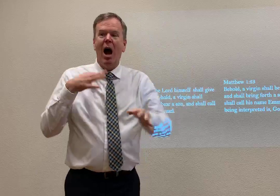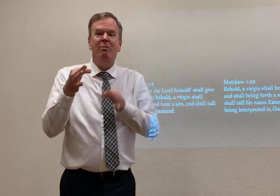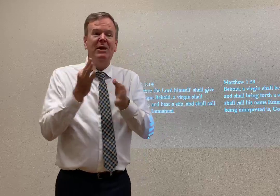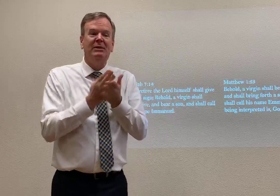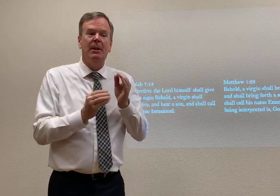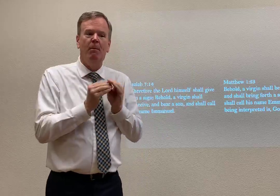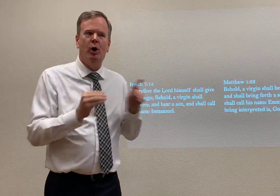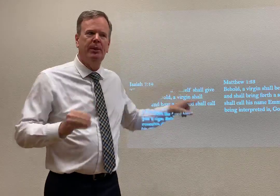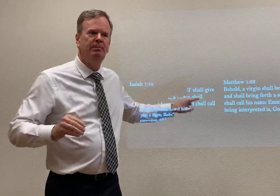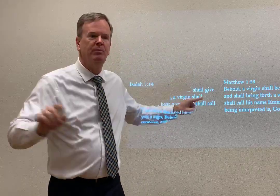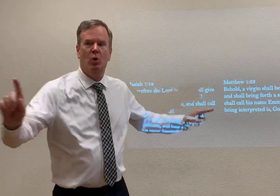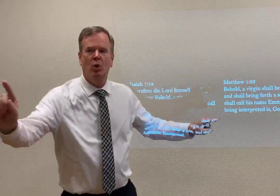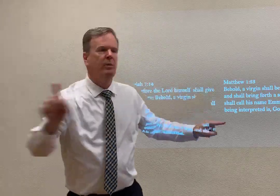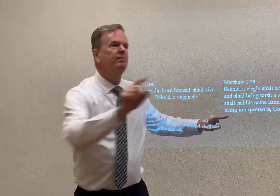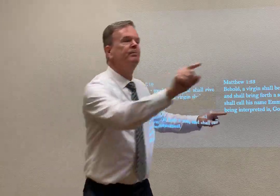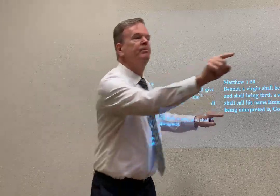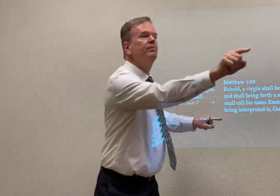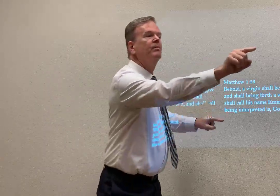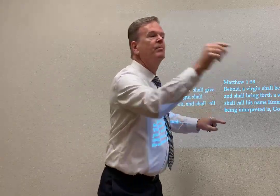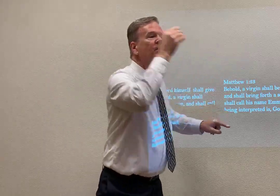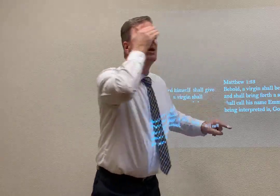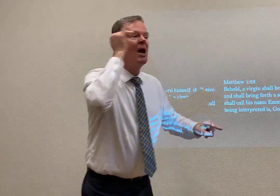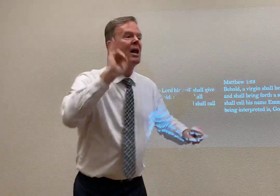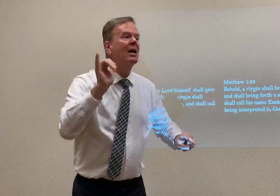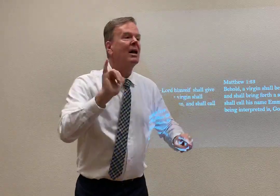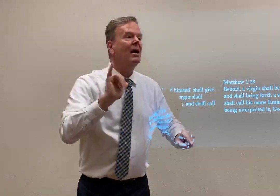And everyone can see that. And I'll explain it here in a little bit.